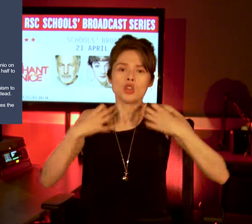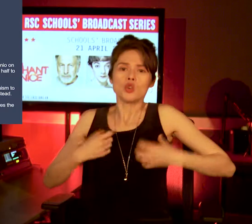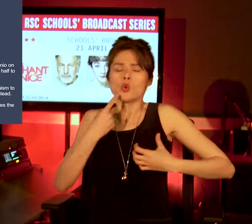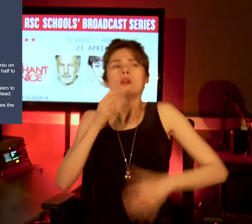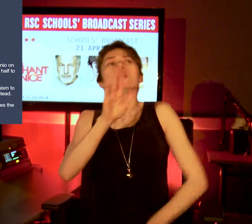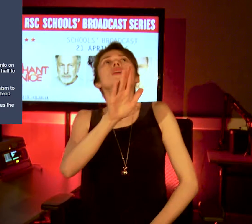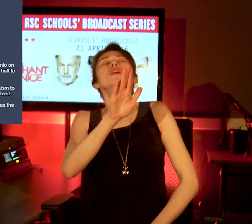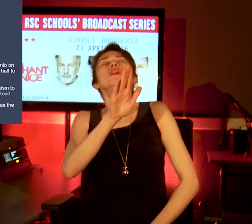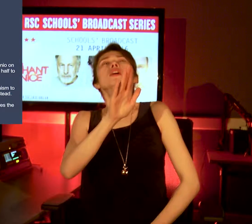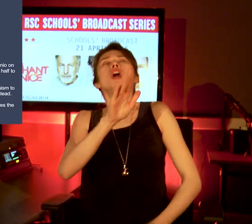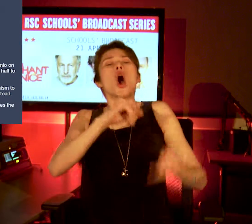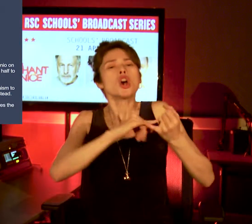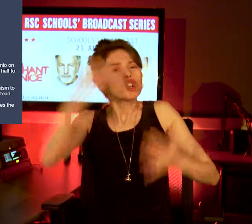Eventually, the Duke